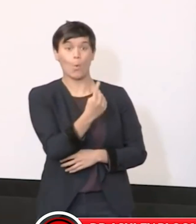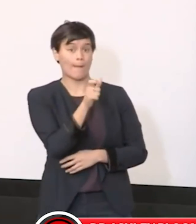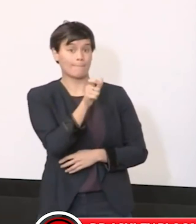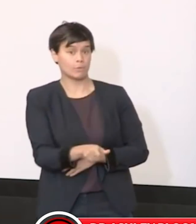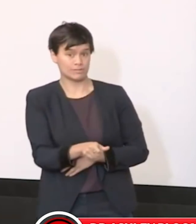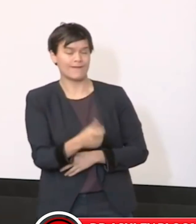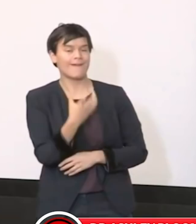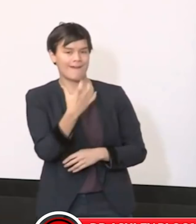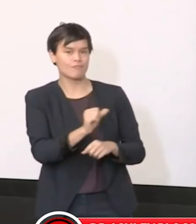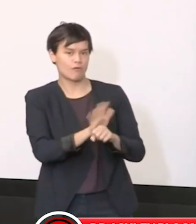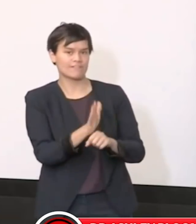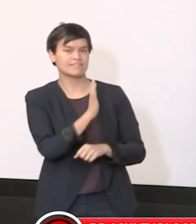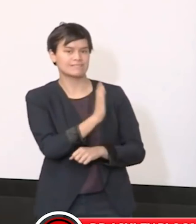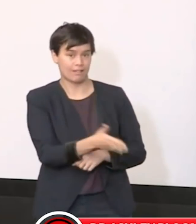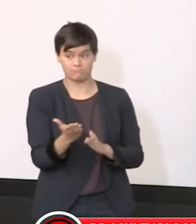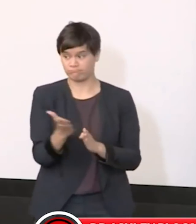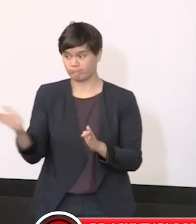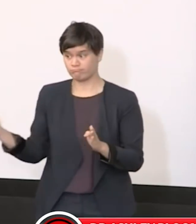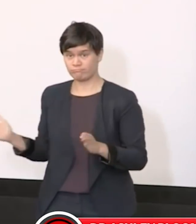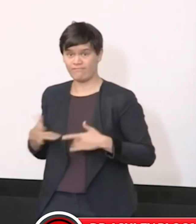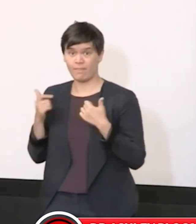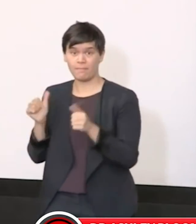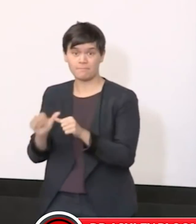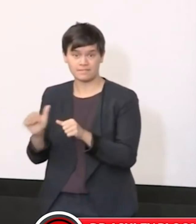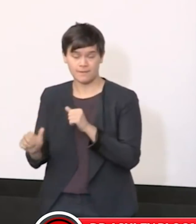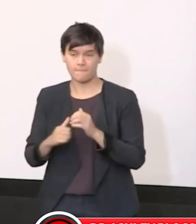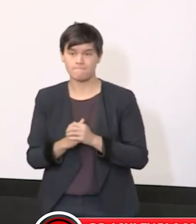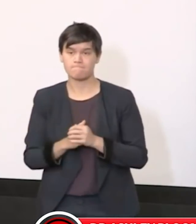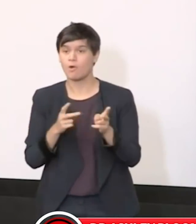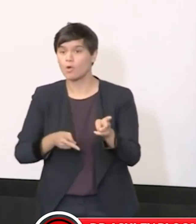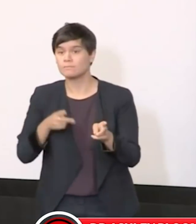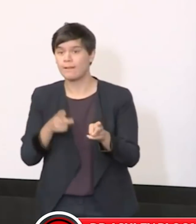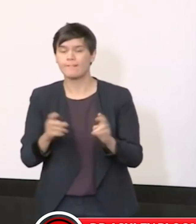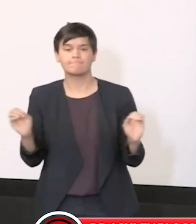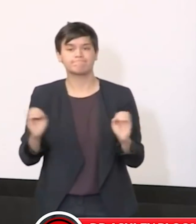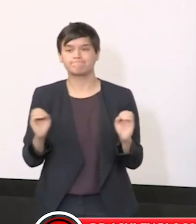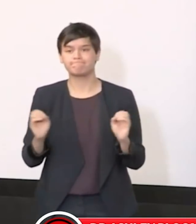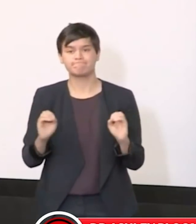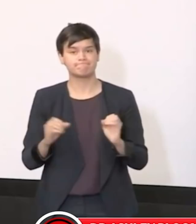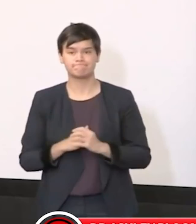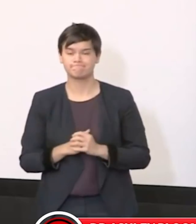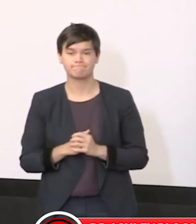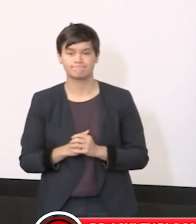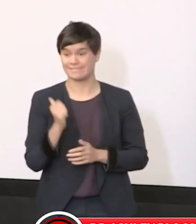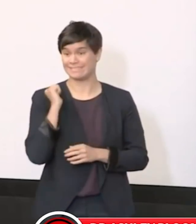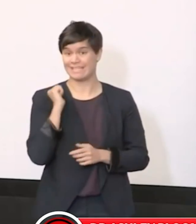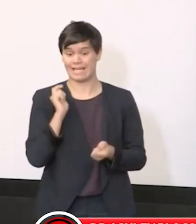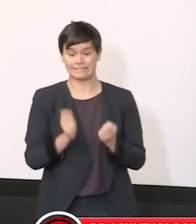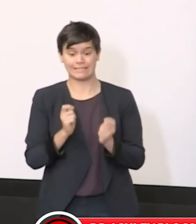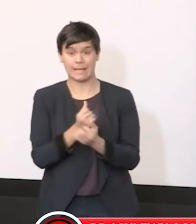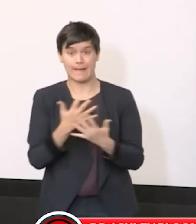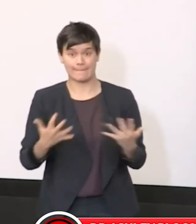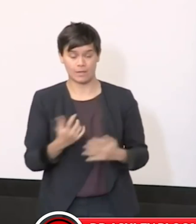aware of. No one in New Zealand is requiring hospital-level care for COVID-19, and yesterday our laboratories